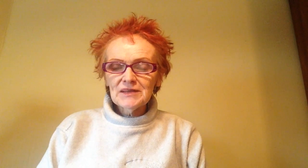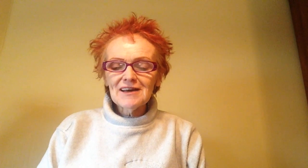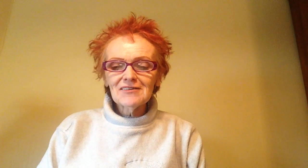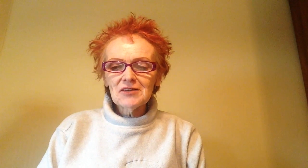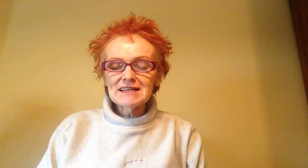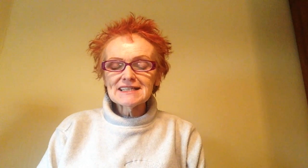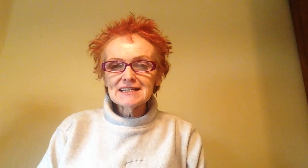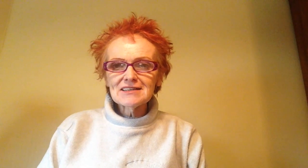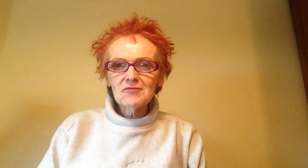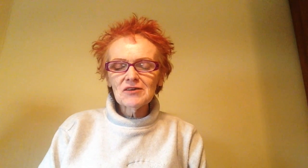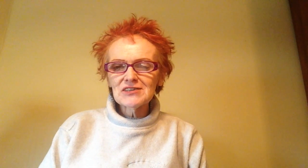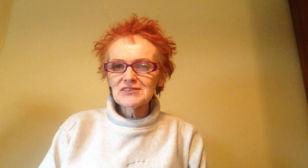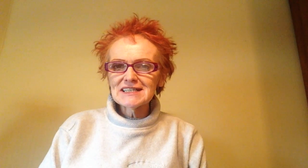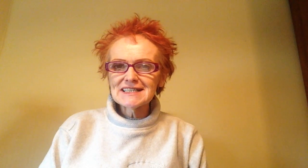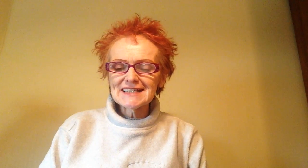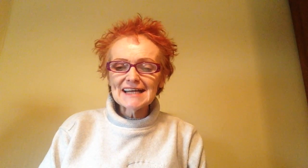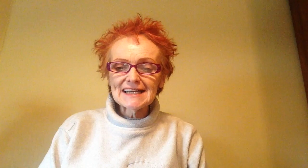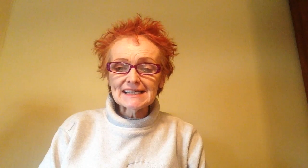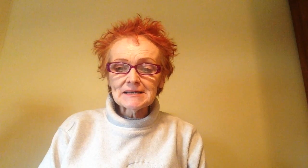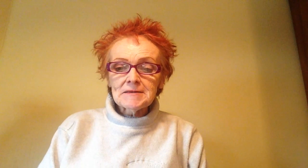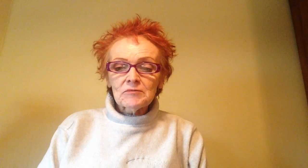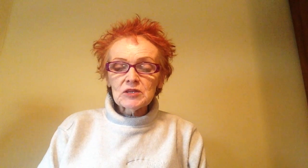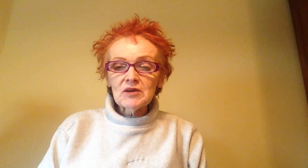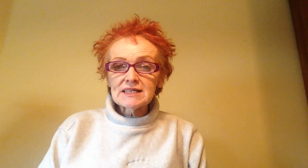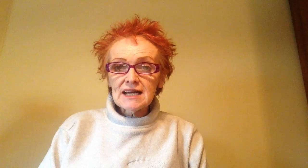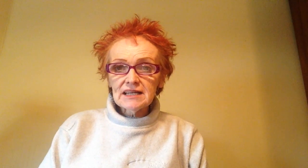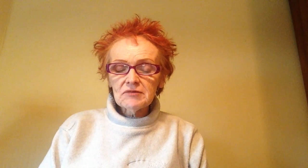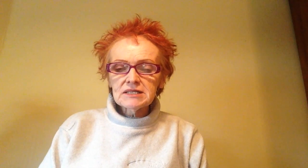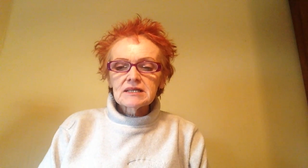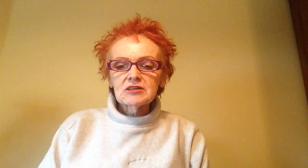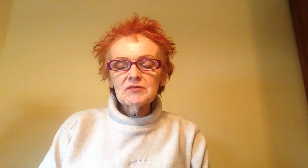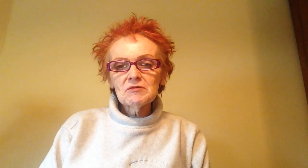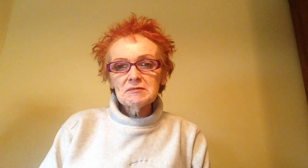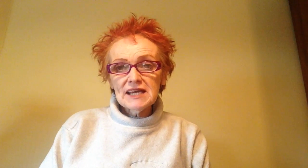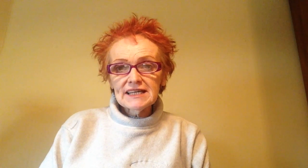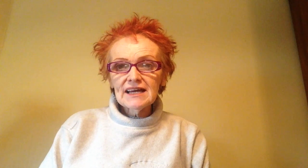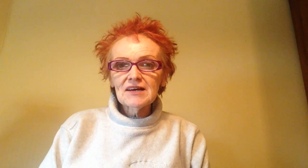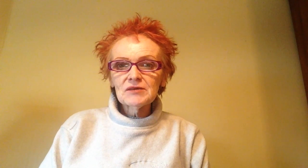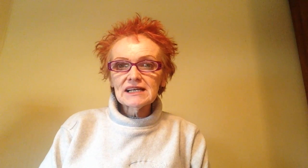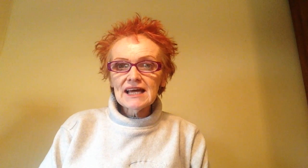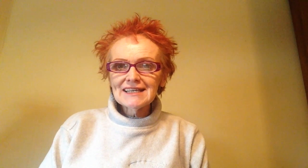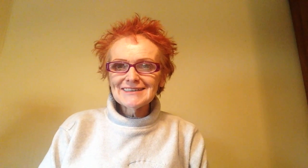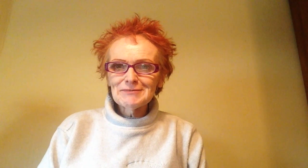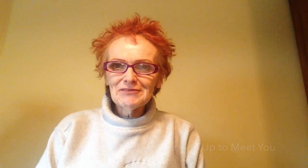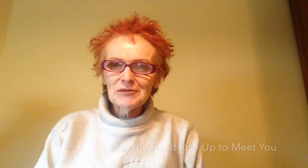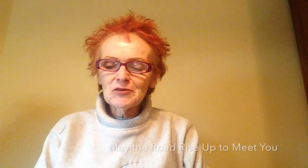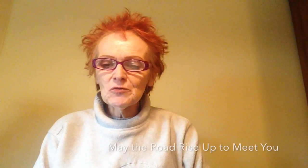Not only are we going to sing the song, we are also going to sign it with American Sign Language. So before we begin, I would like you to be familiar with